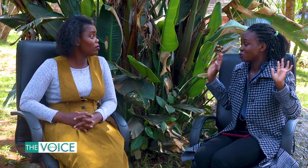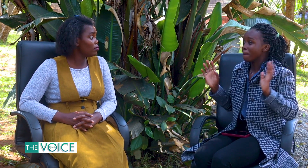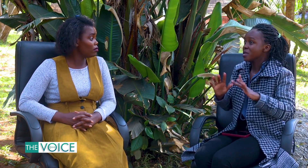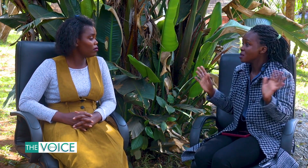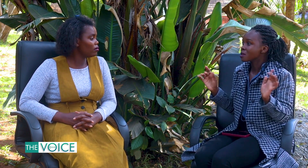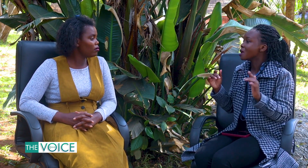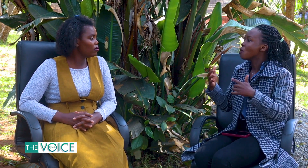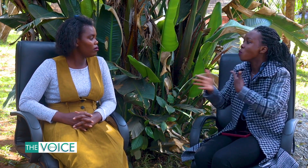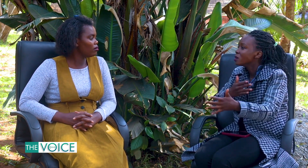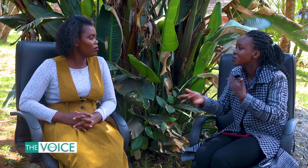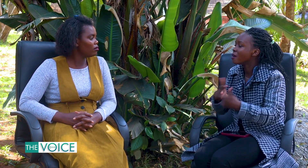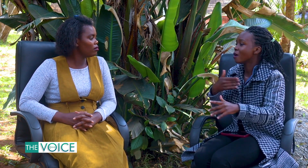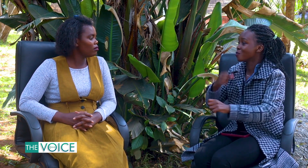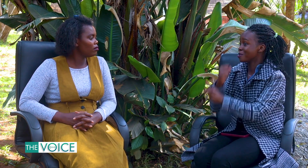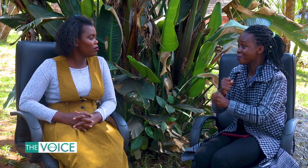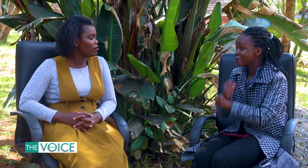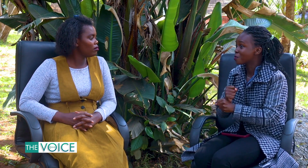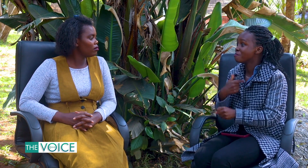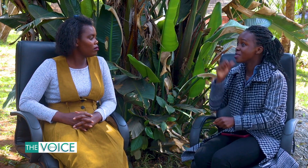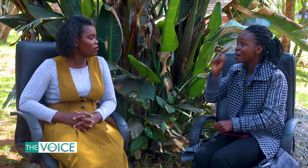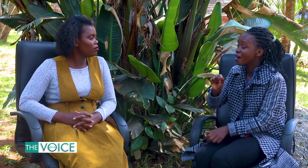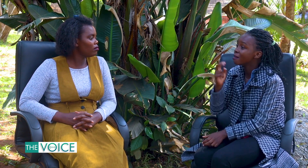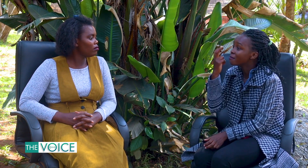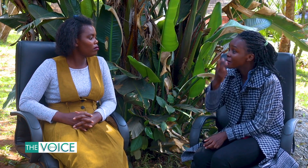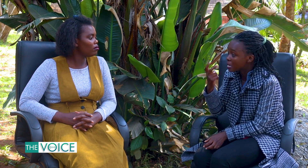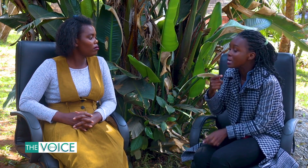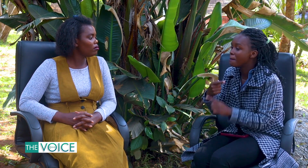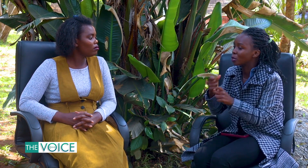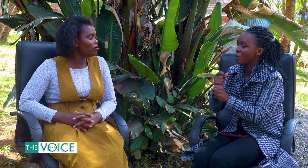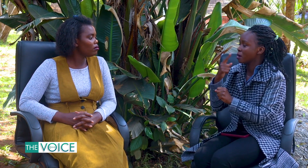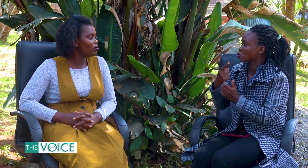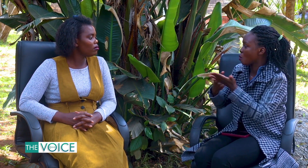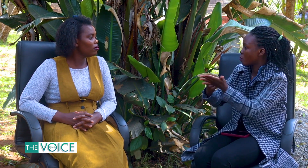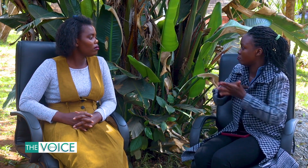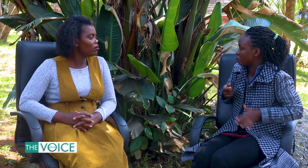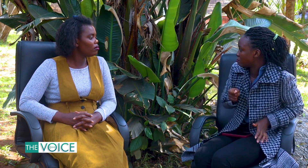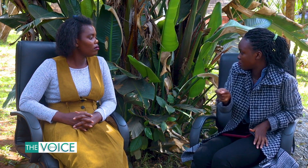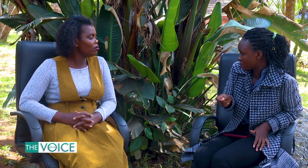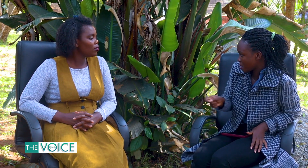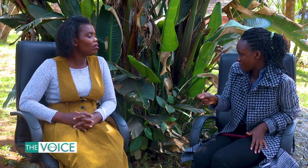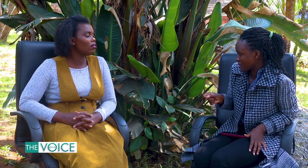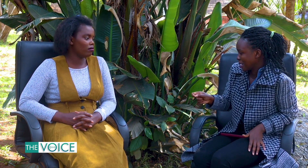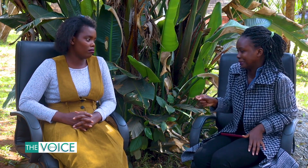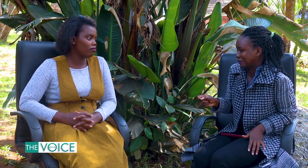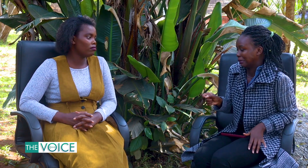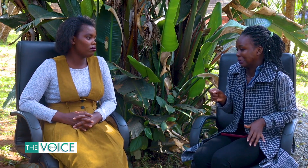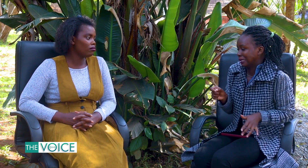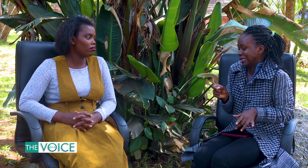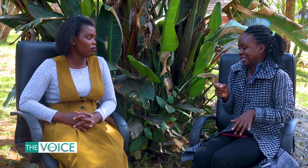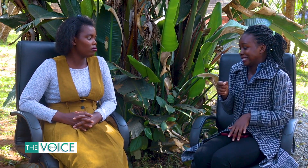mind, you'll have to drop whatever you're doing. Whatever you do, I had to rely on writing to like understand what they're saying.